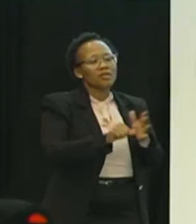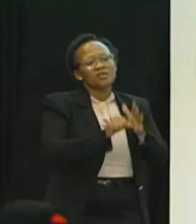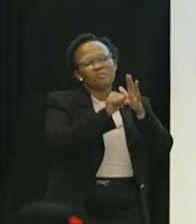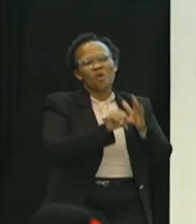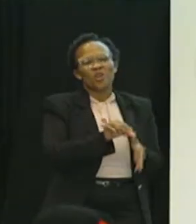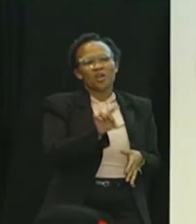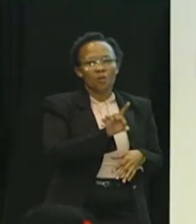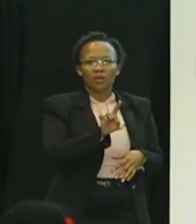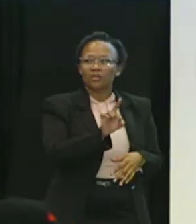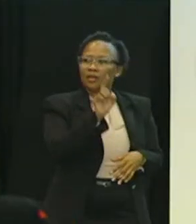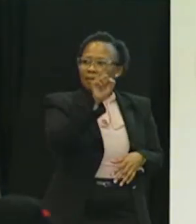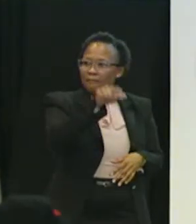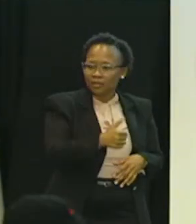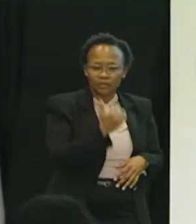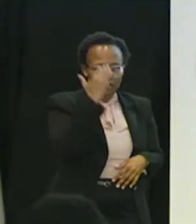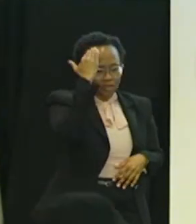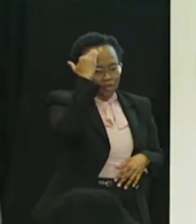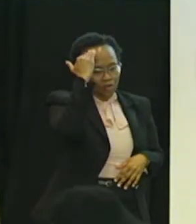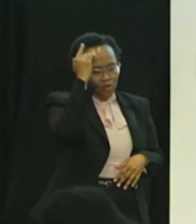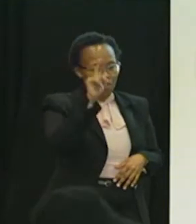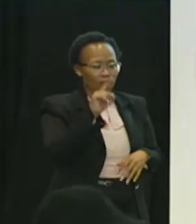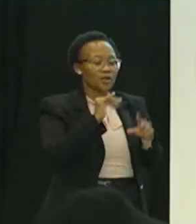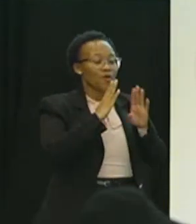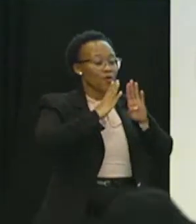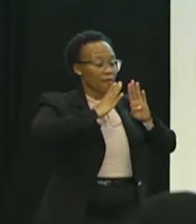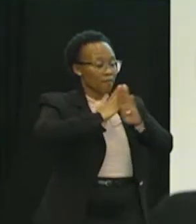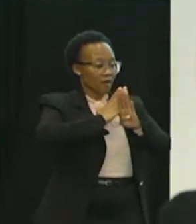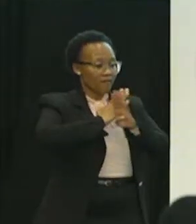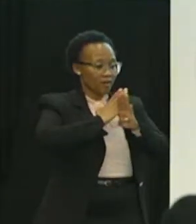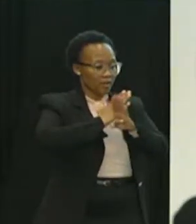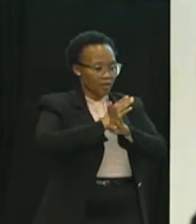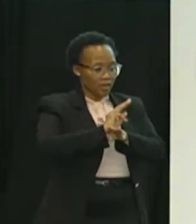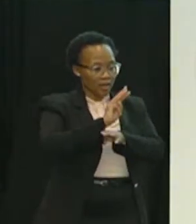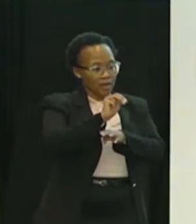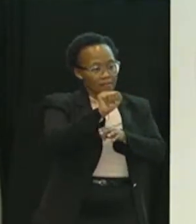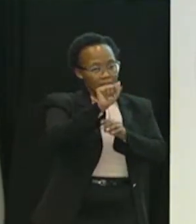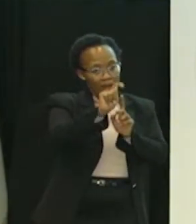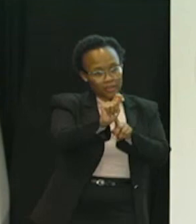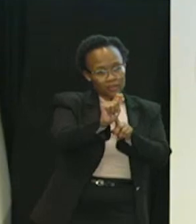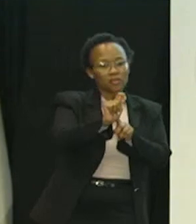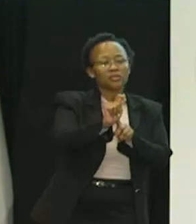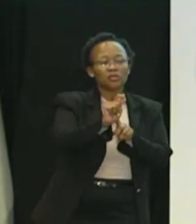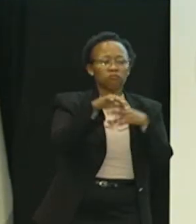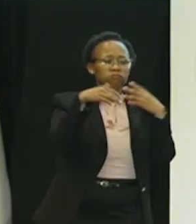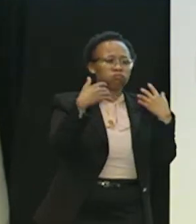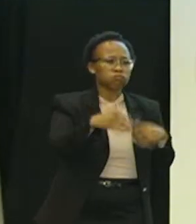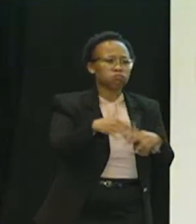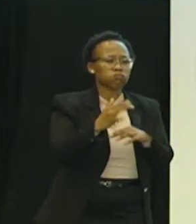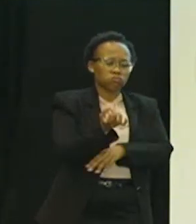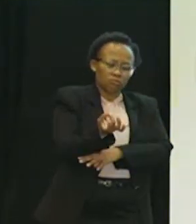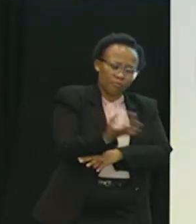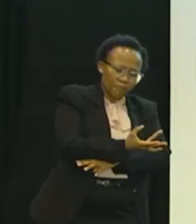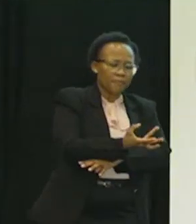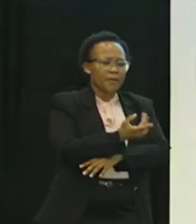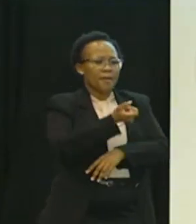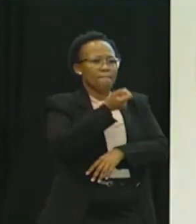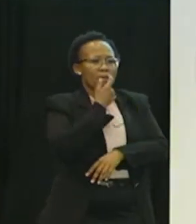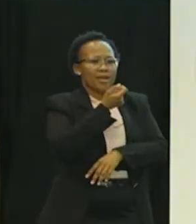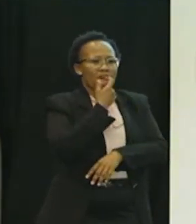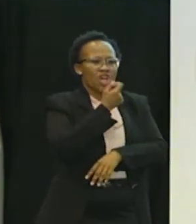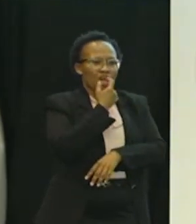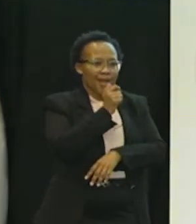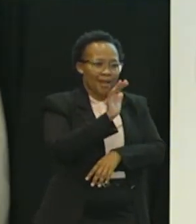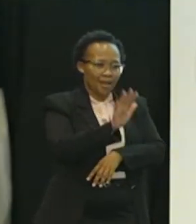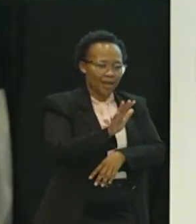that in private, methadone is a very expensive medication to get. So it is unrealistic if we